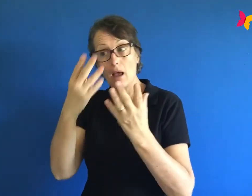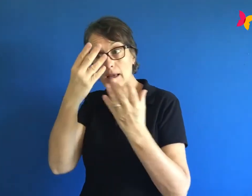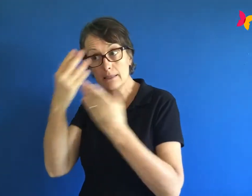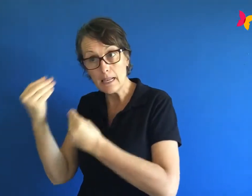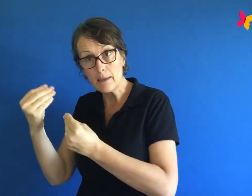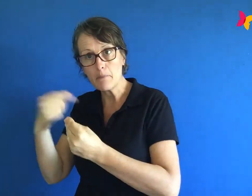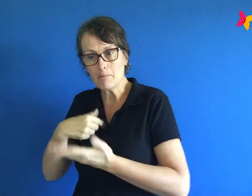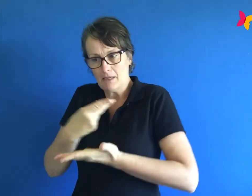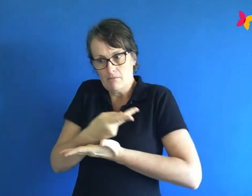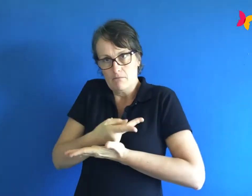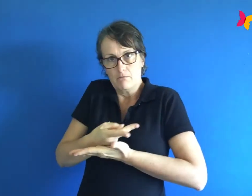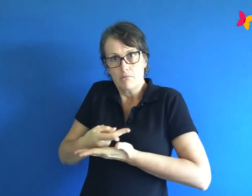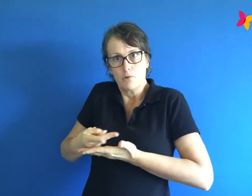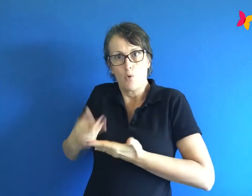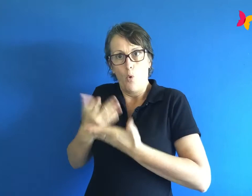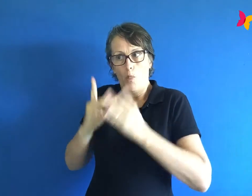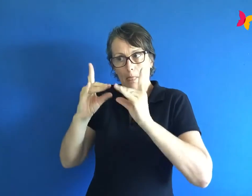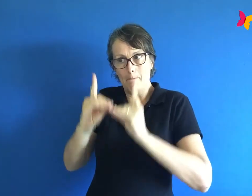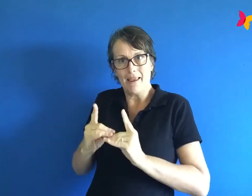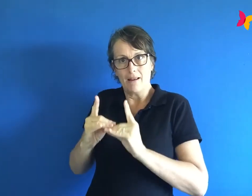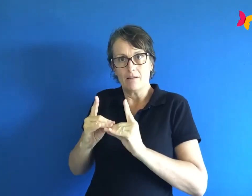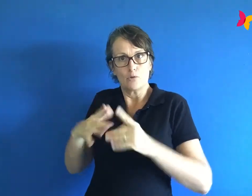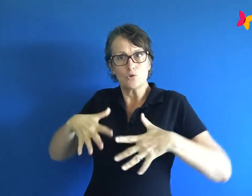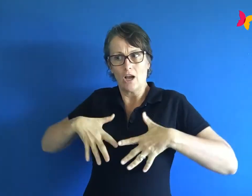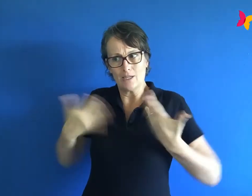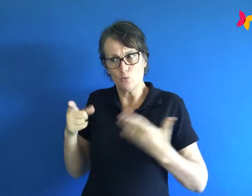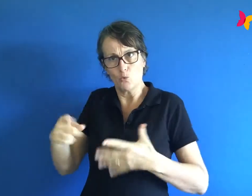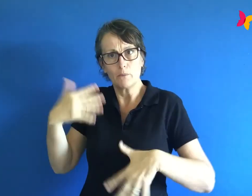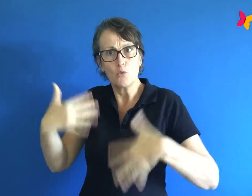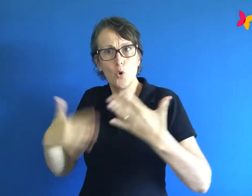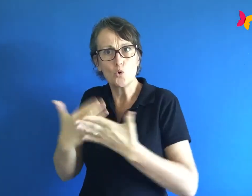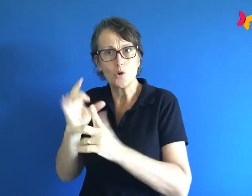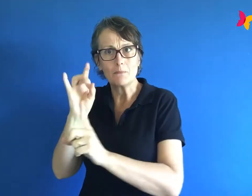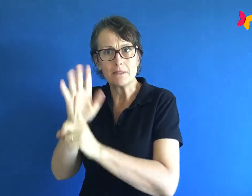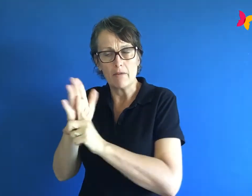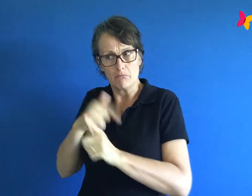me and he couldn't reach anything. So,